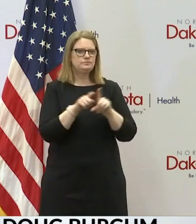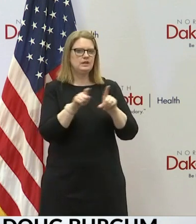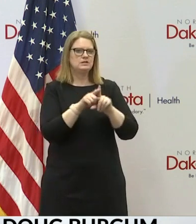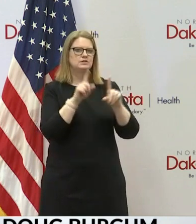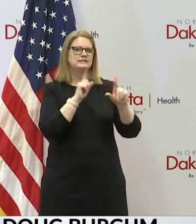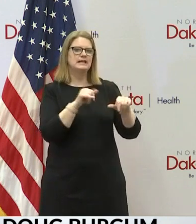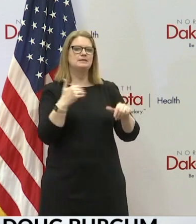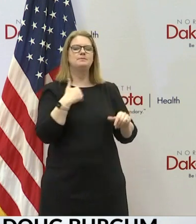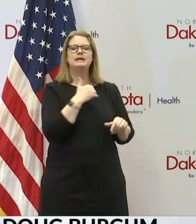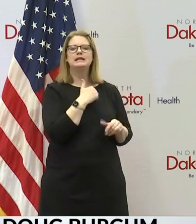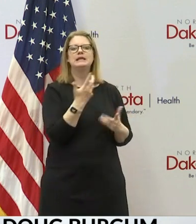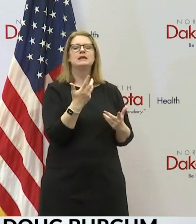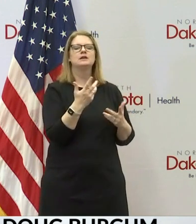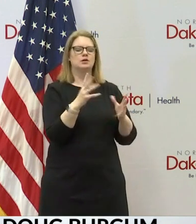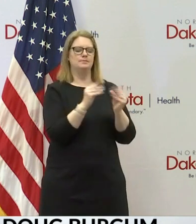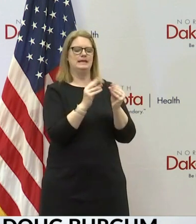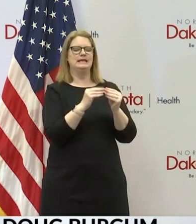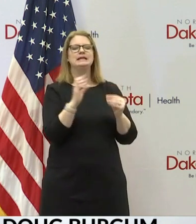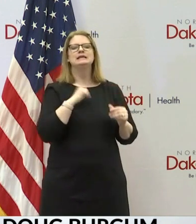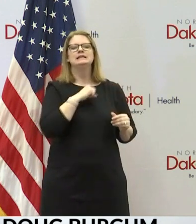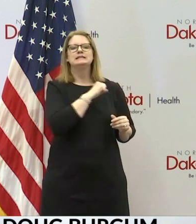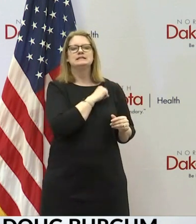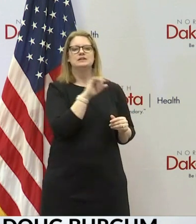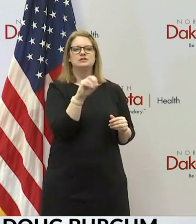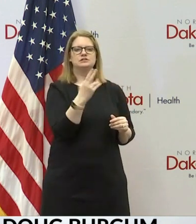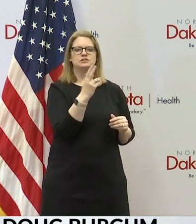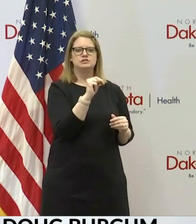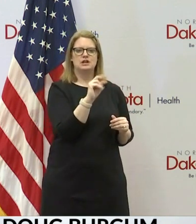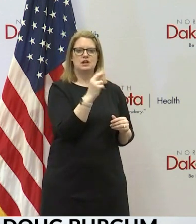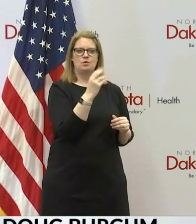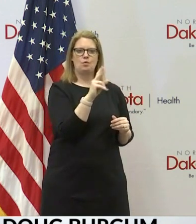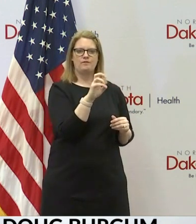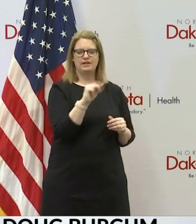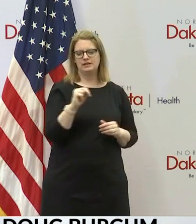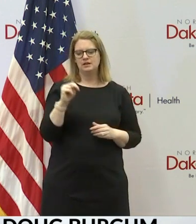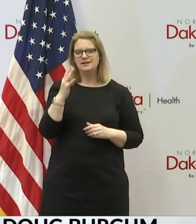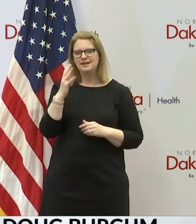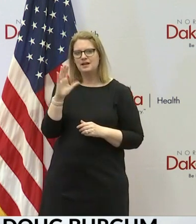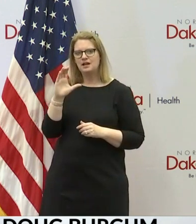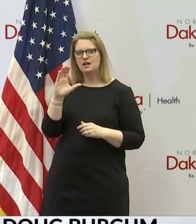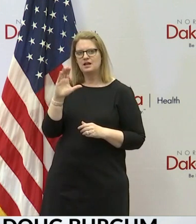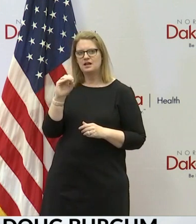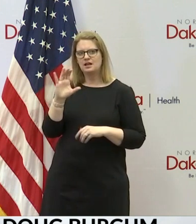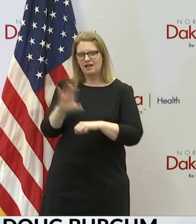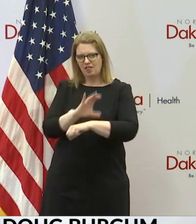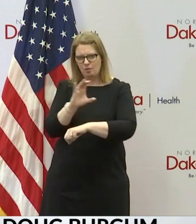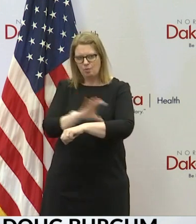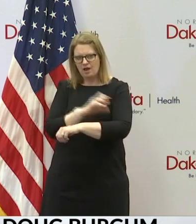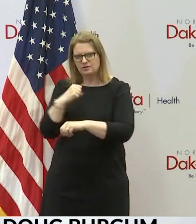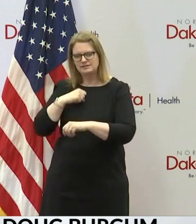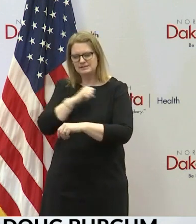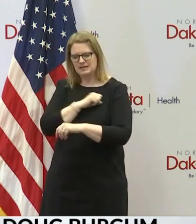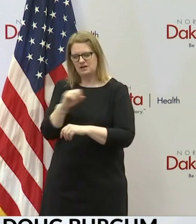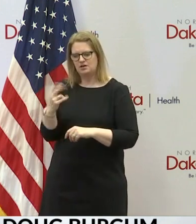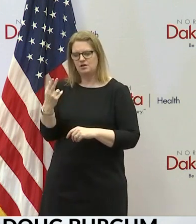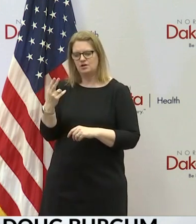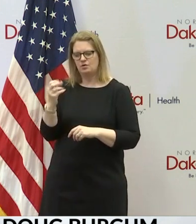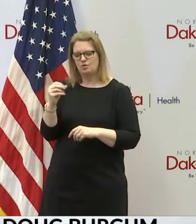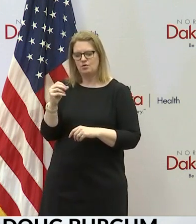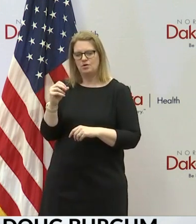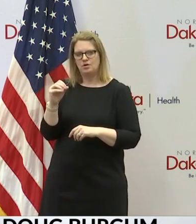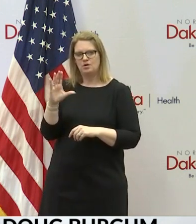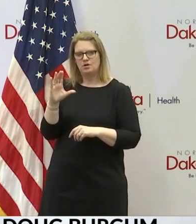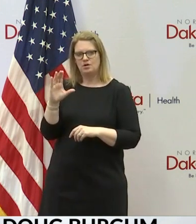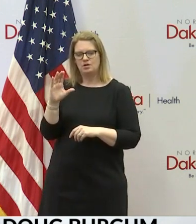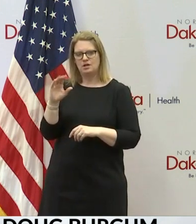the meeting, Senator John Hoeven from North Dakota, Colorado Senator Cory Gardner, and Colorado Governor Jared Polis. In